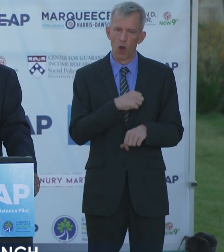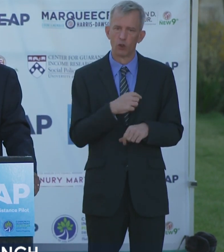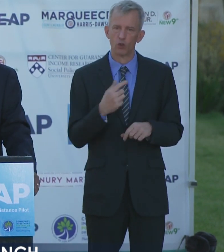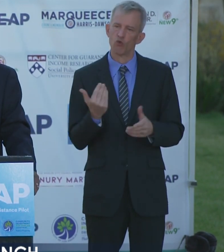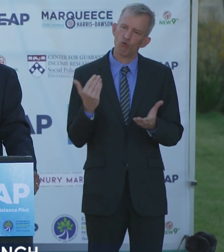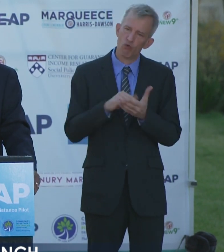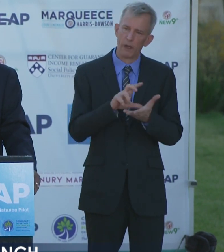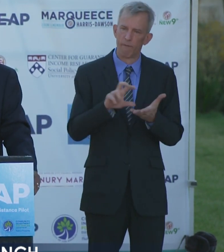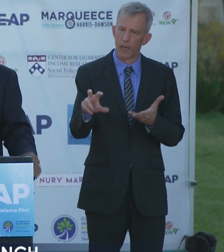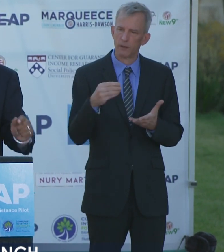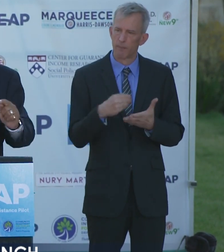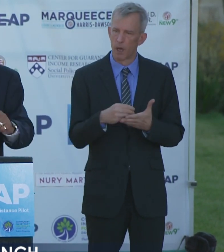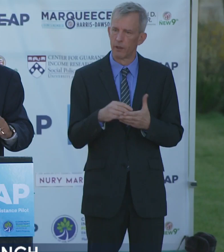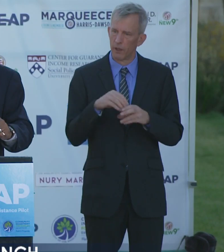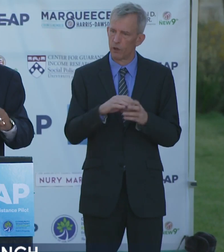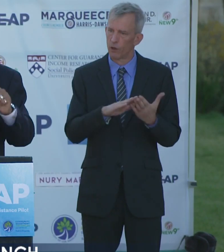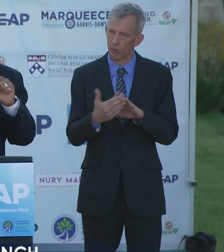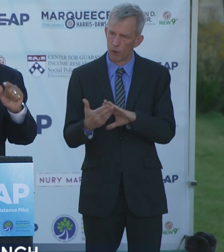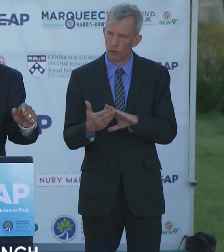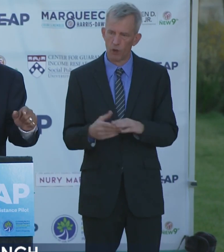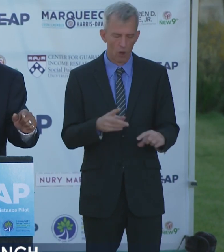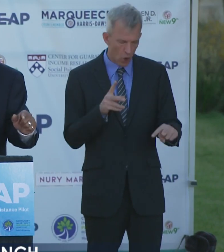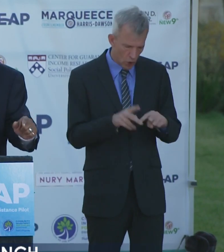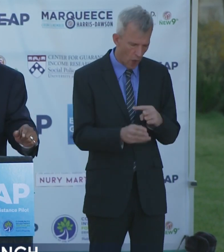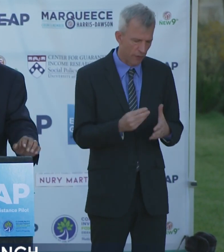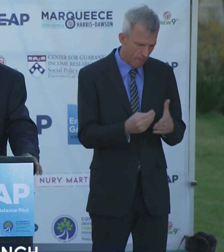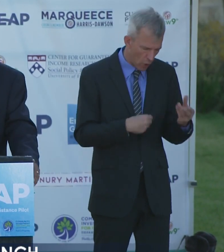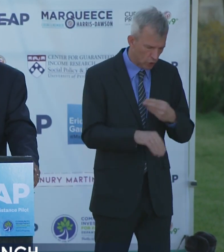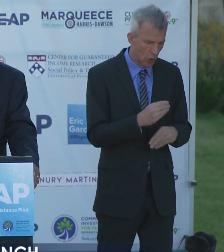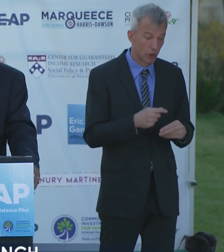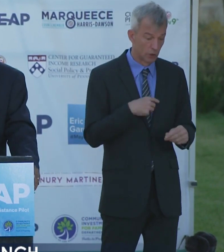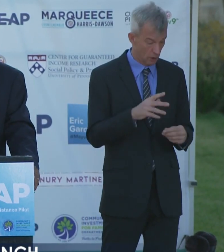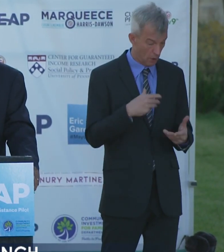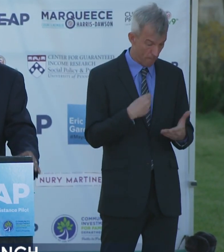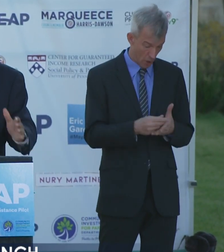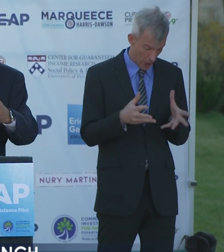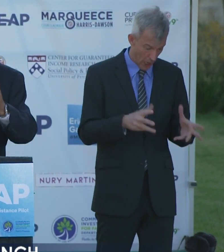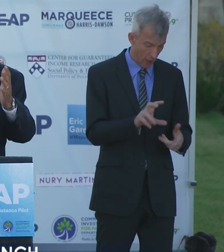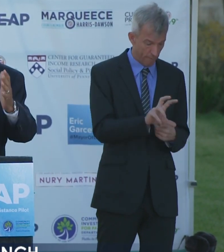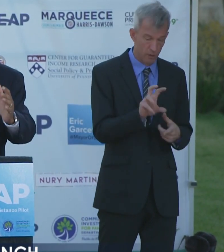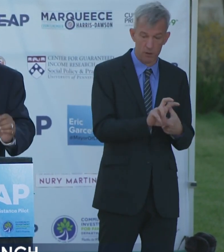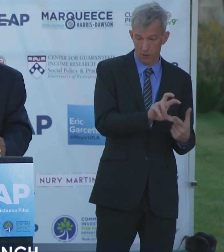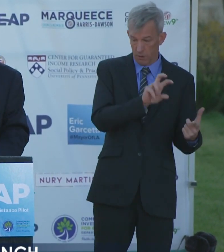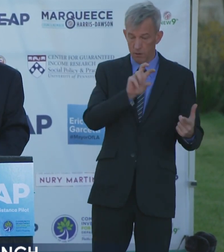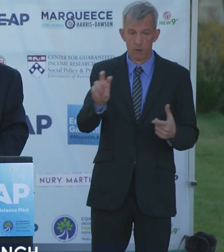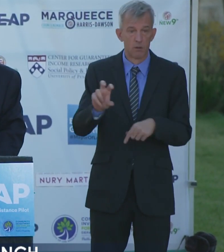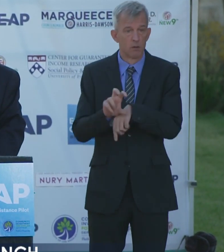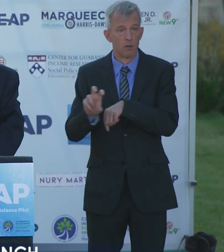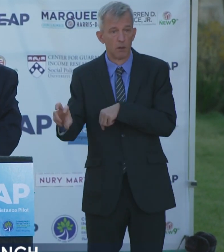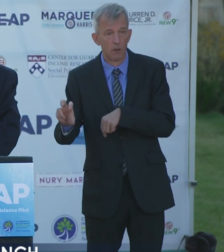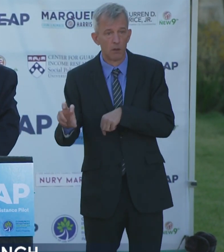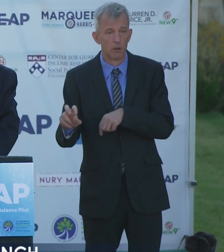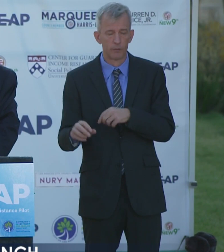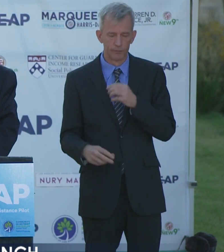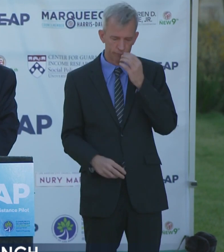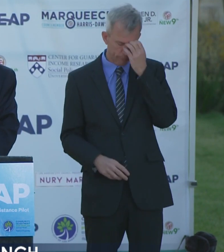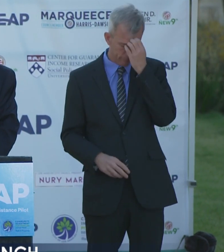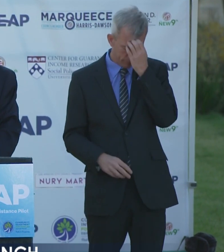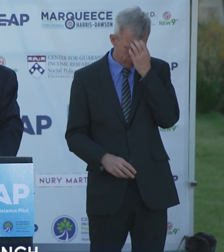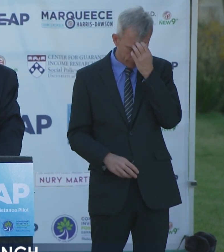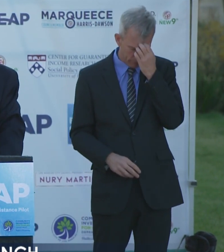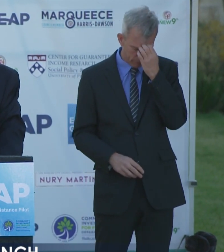community. Cut the budget and reinvest the funds. With many of you, I marched alongside folks